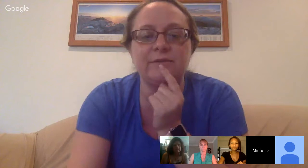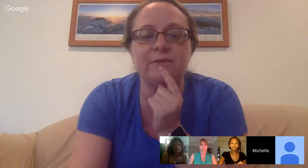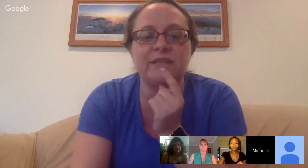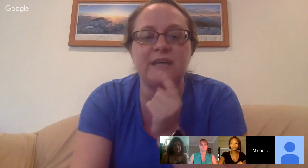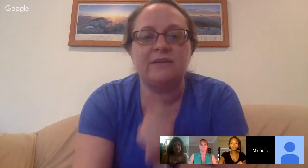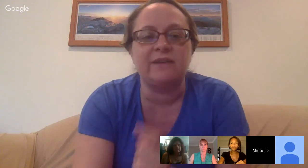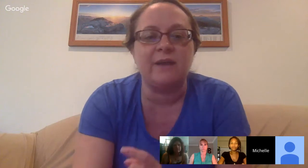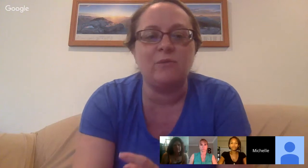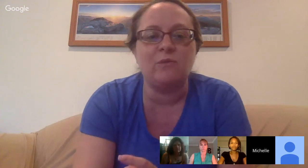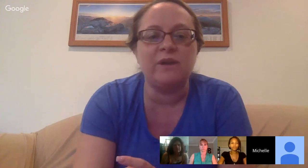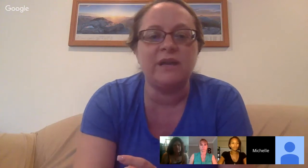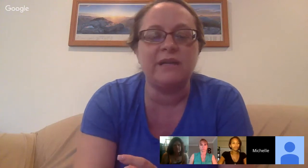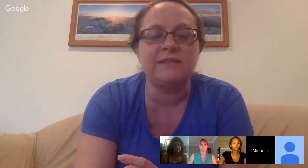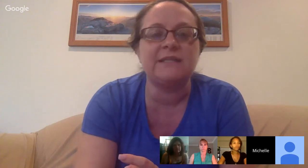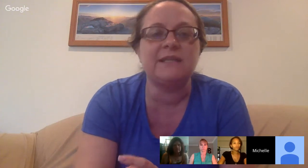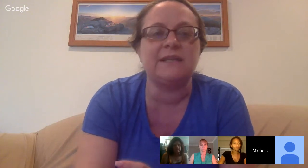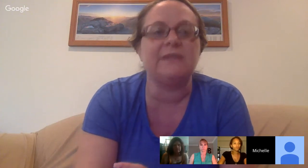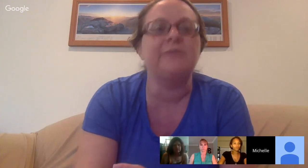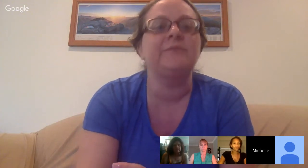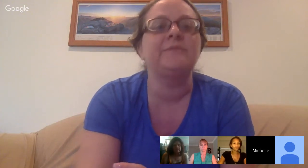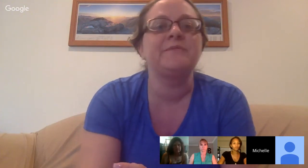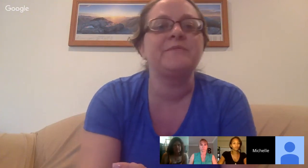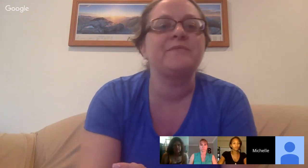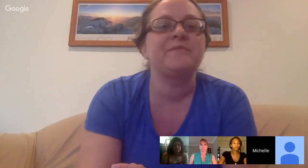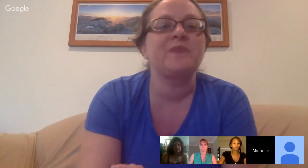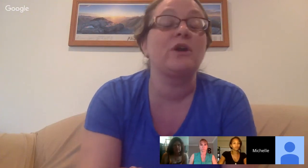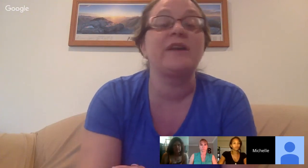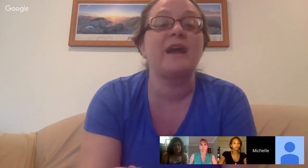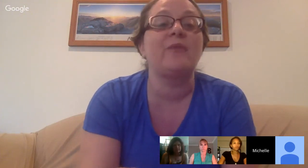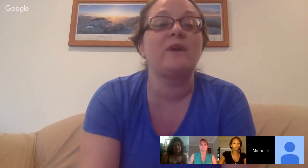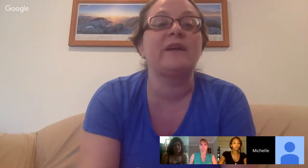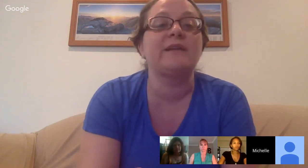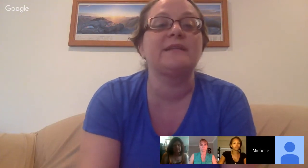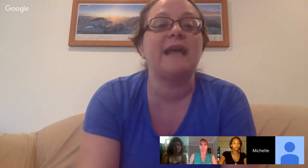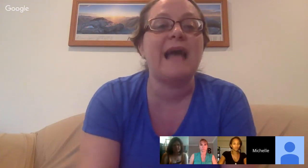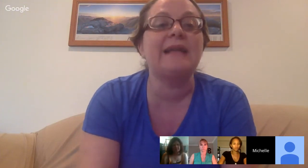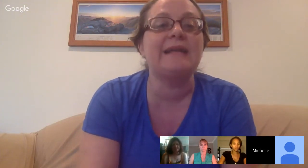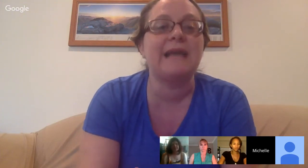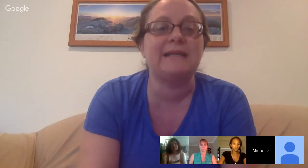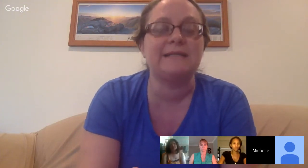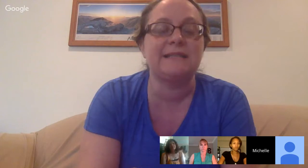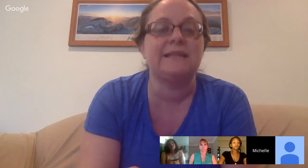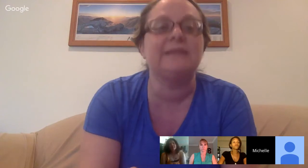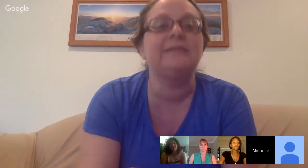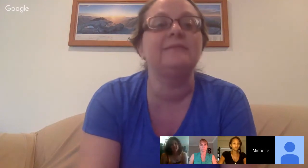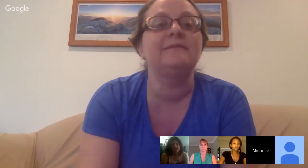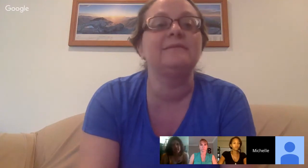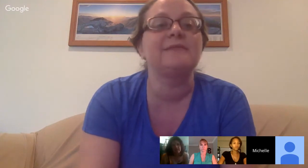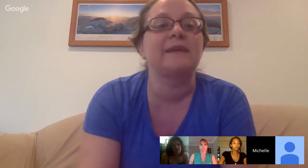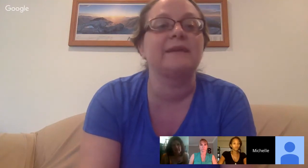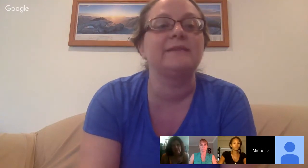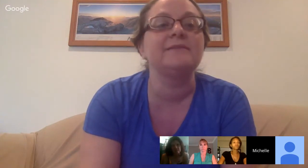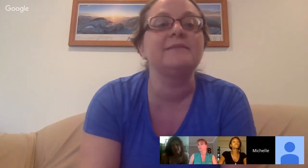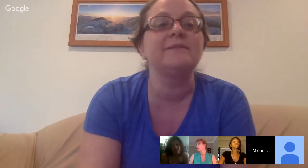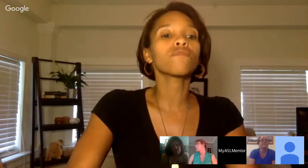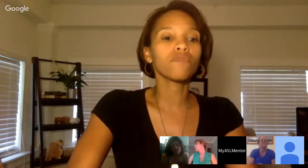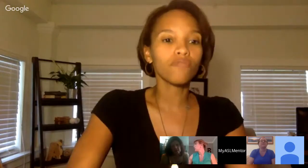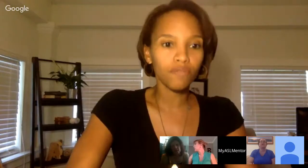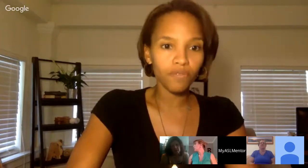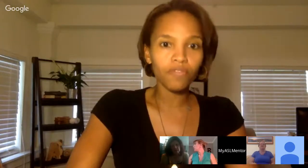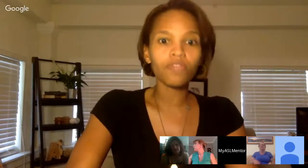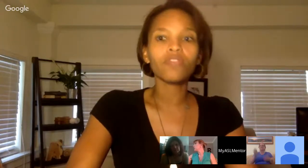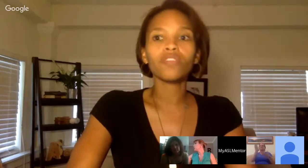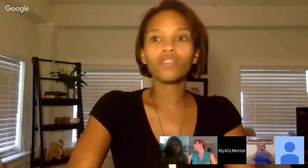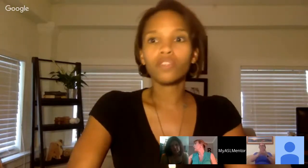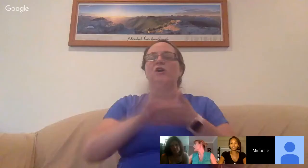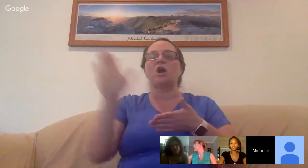wrote down at 119, or not at 119, at 19 seconds. He